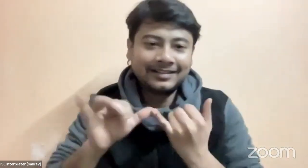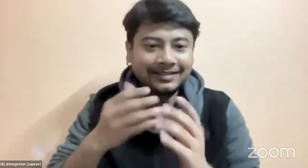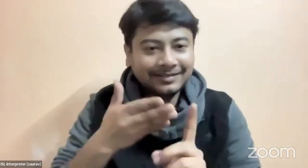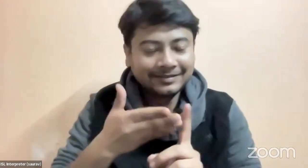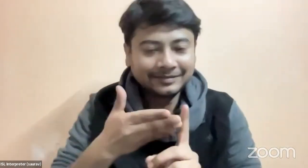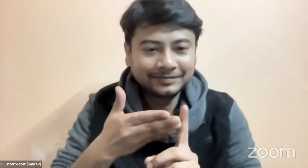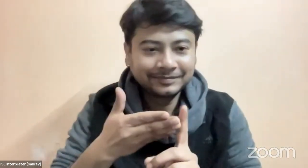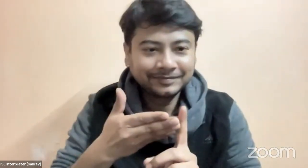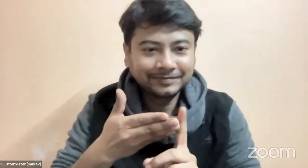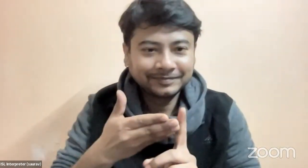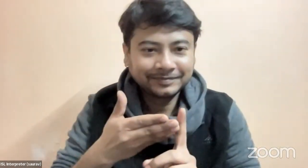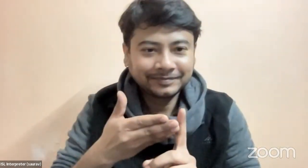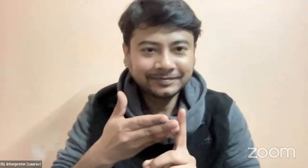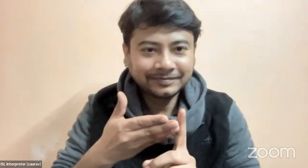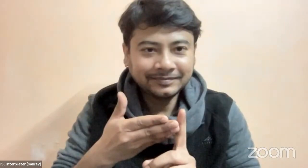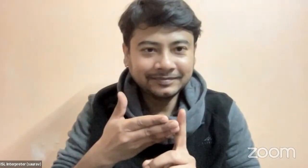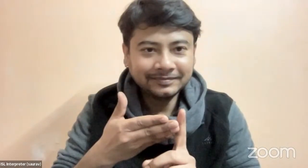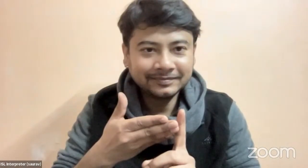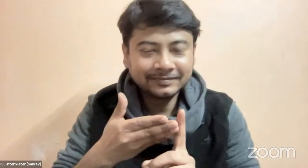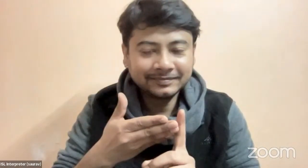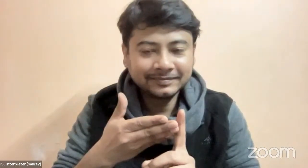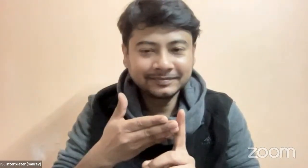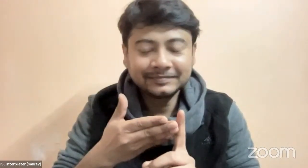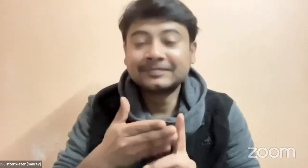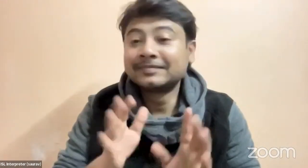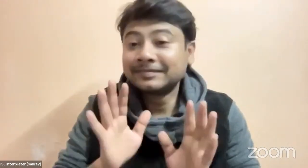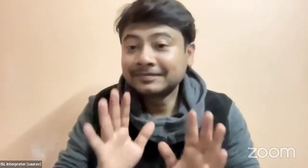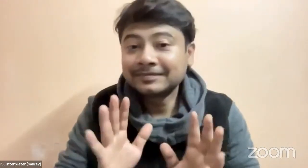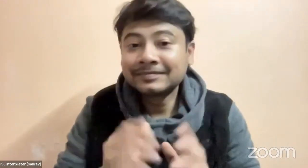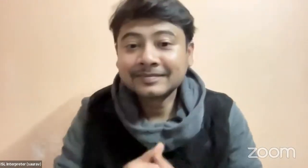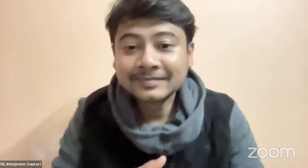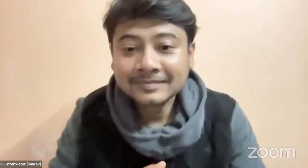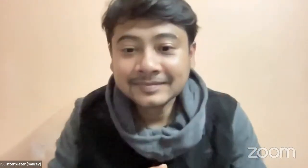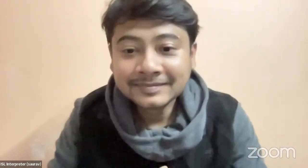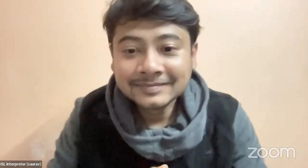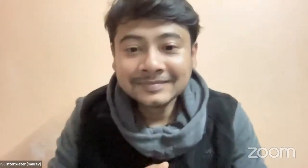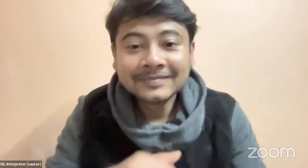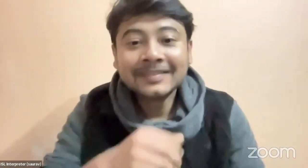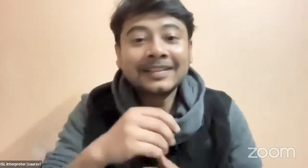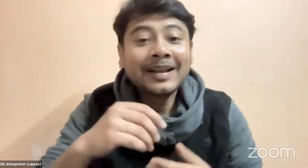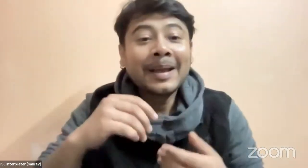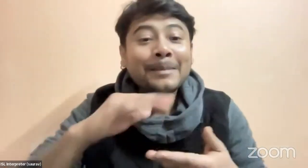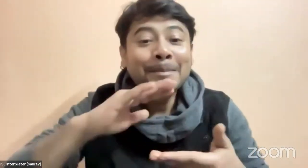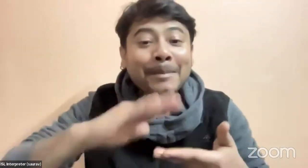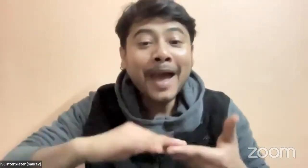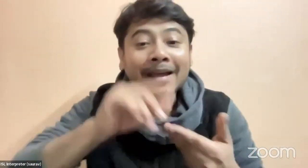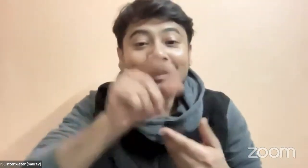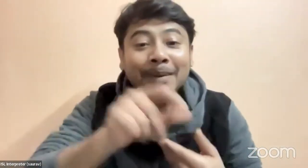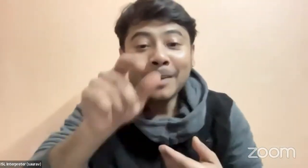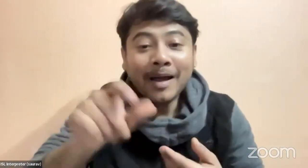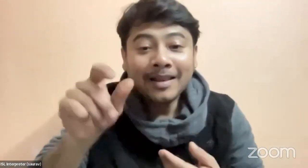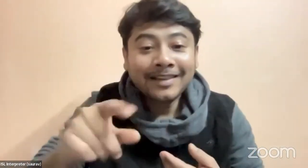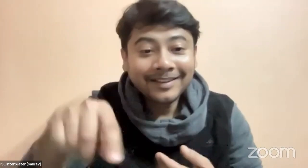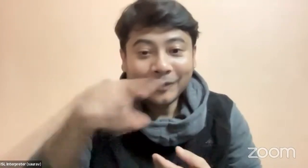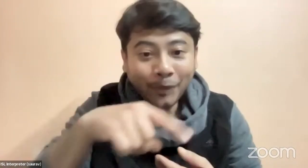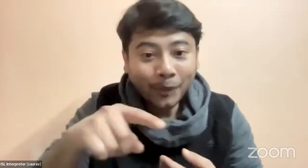Now, all those Prabhujis who are married, you all have this experience. When wife have some